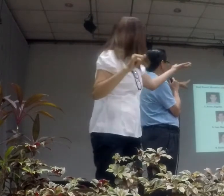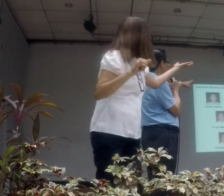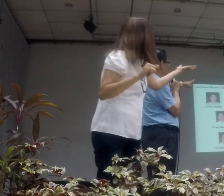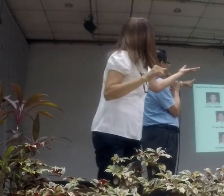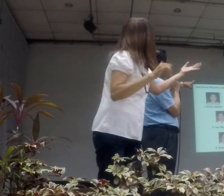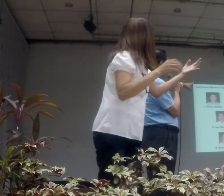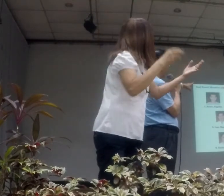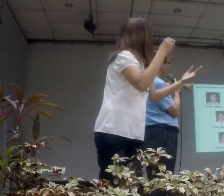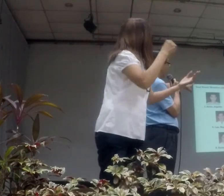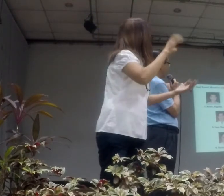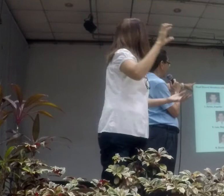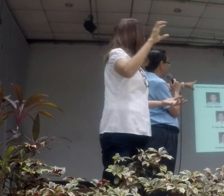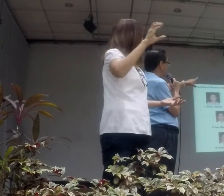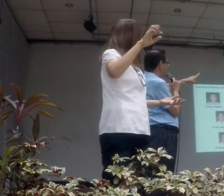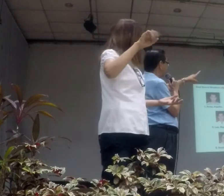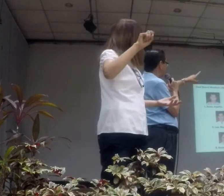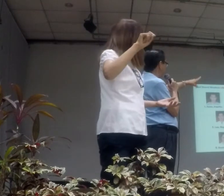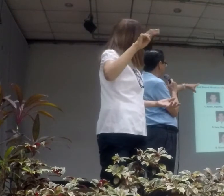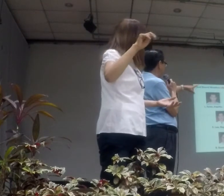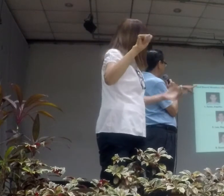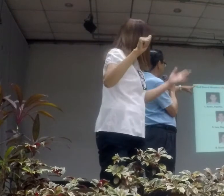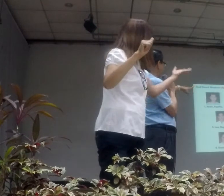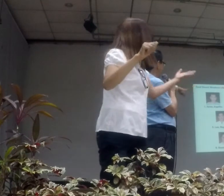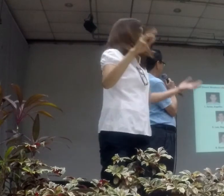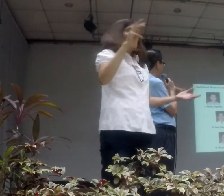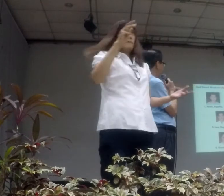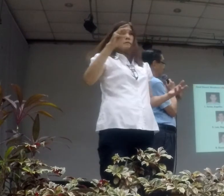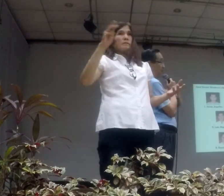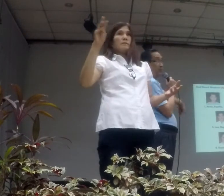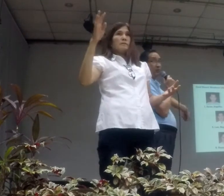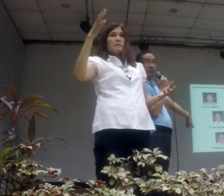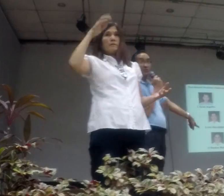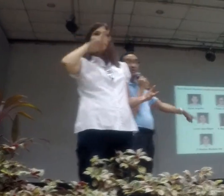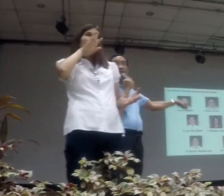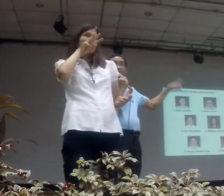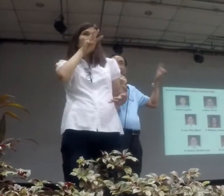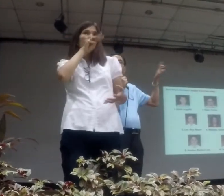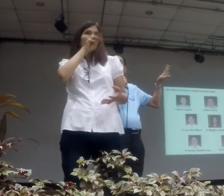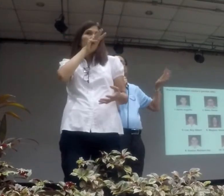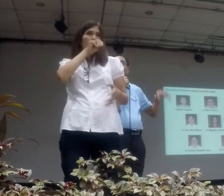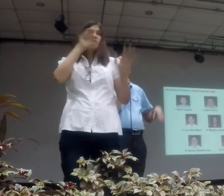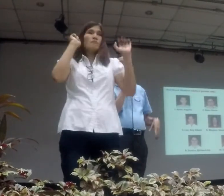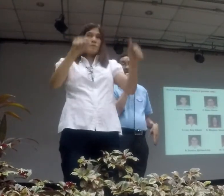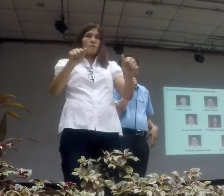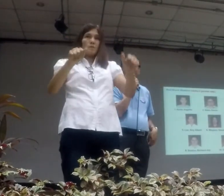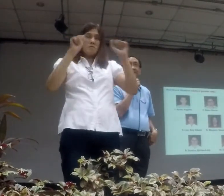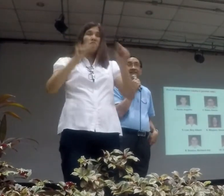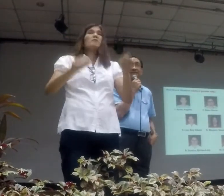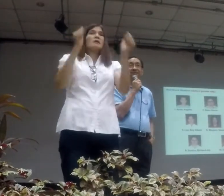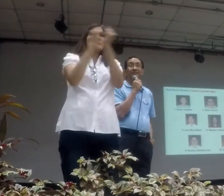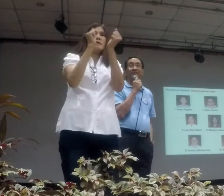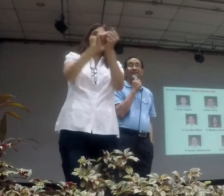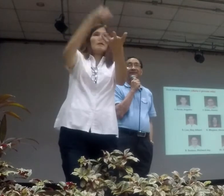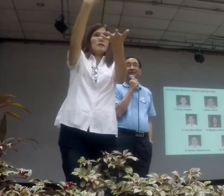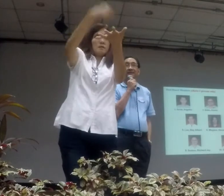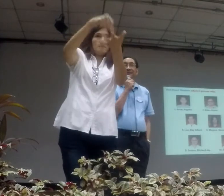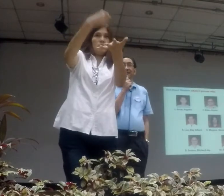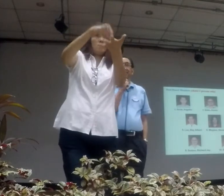vote for Christina and Myra and Silvio. They are still candidates.